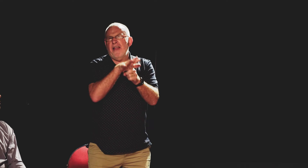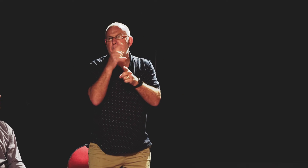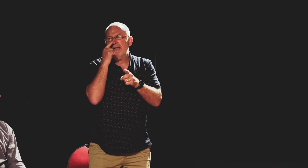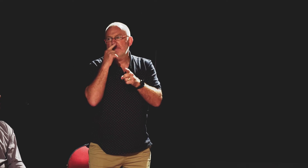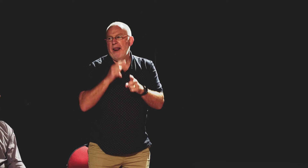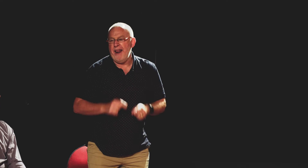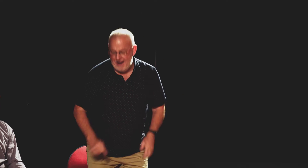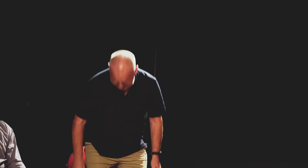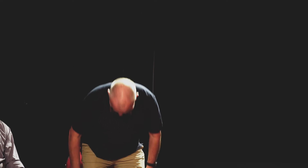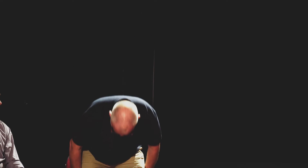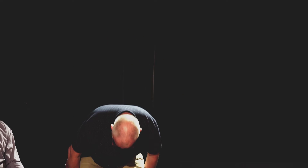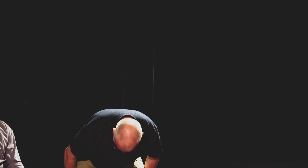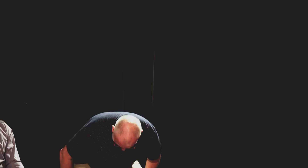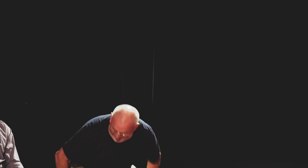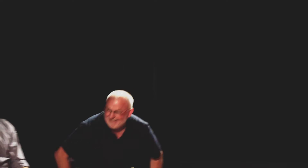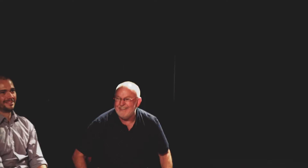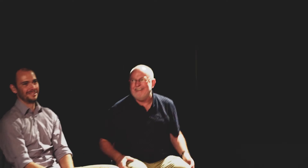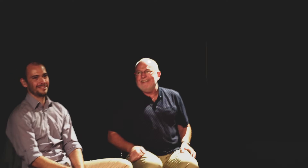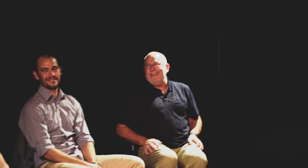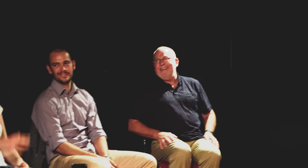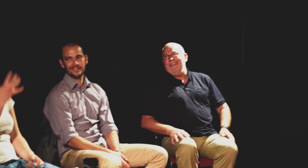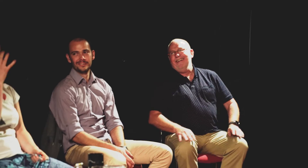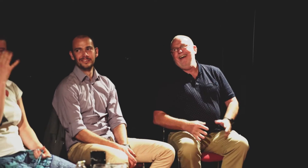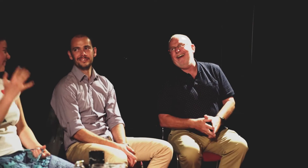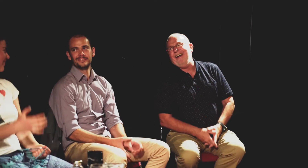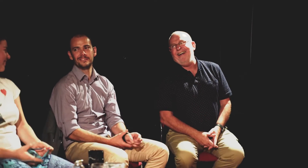That's my favourite thing. I love teasing people. They think I'm going to say something really shockingly rude.